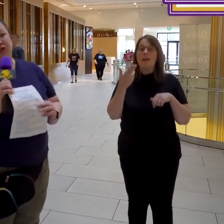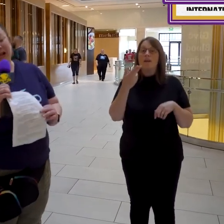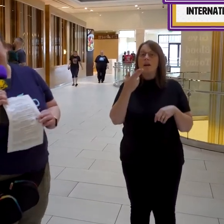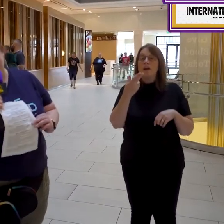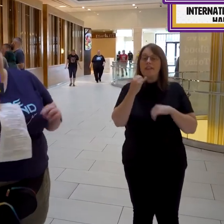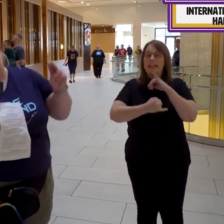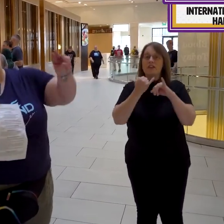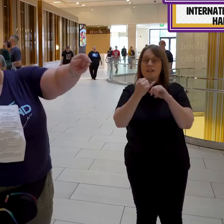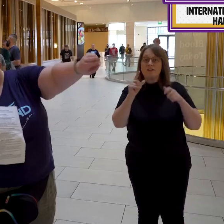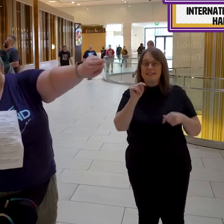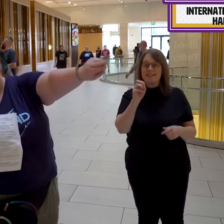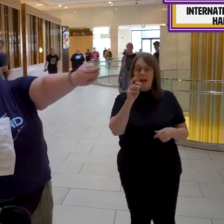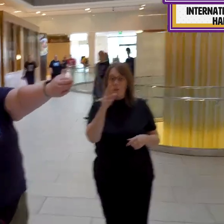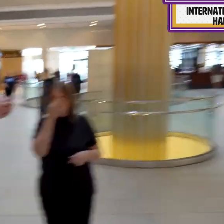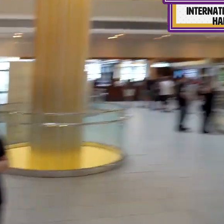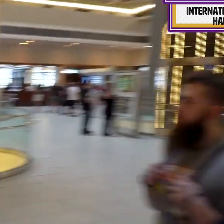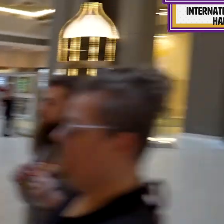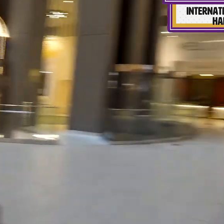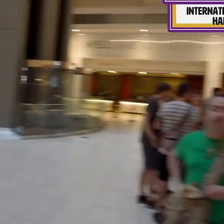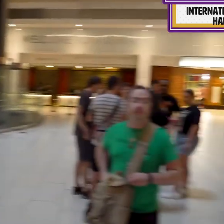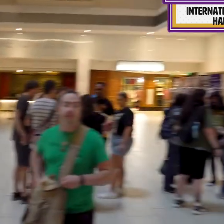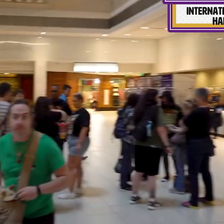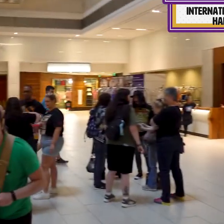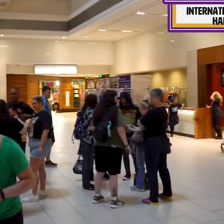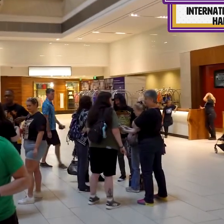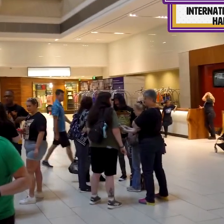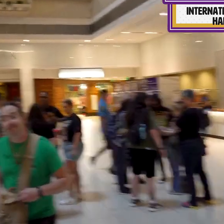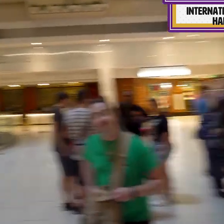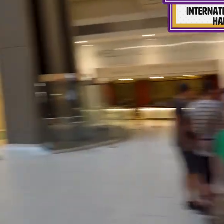the International Tower, which is right over here.